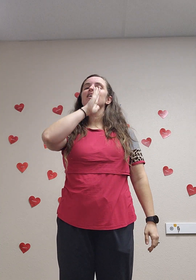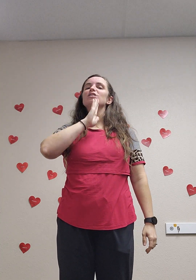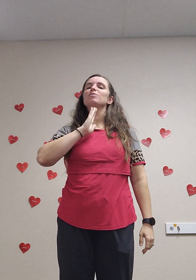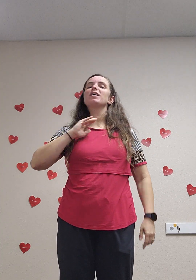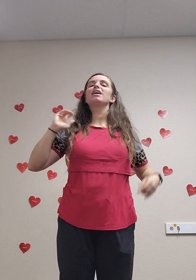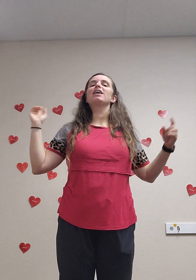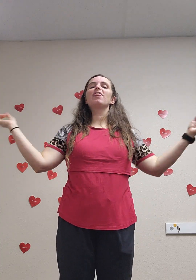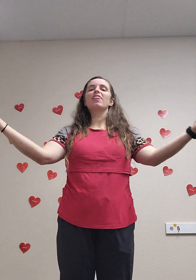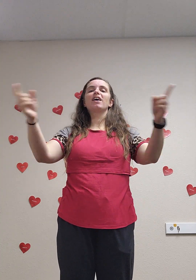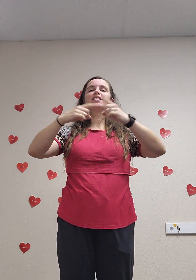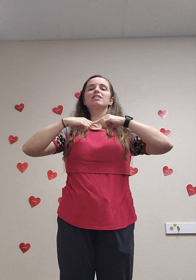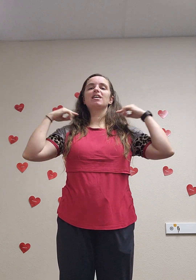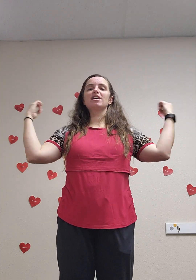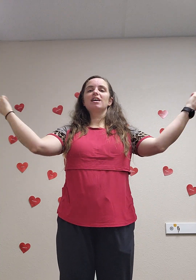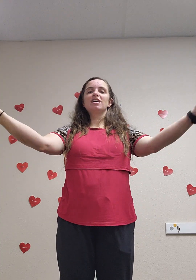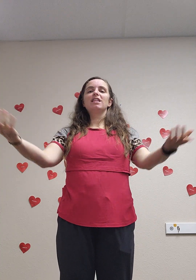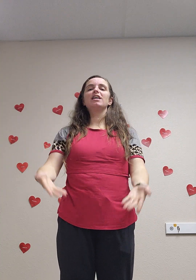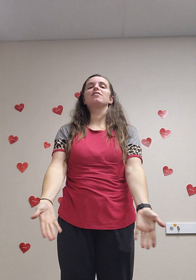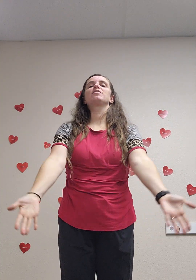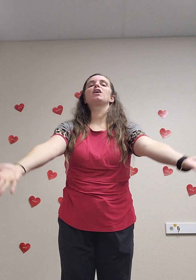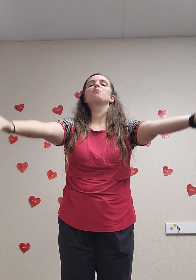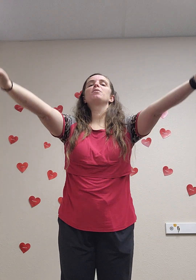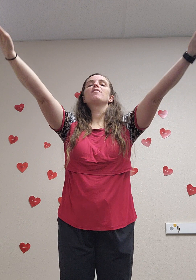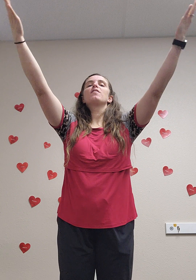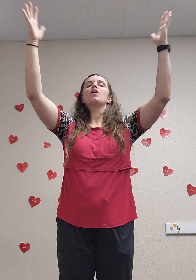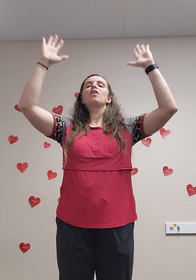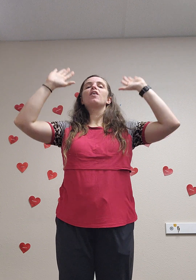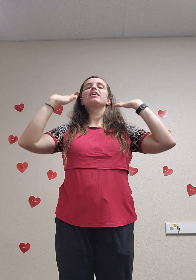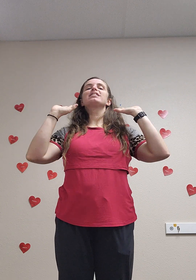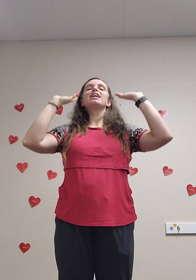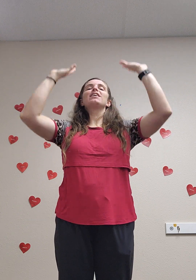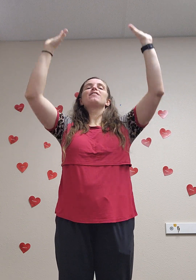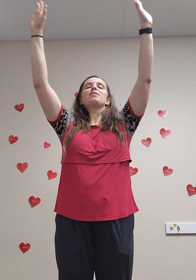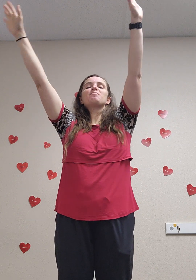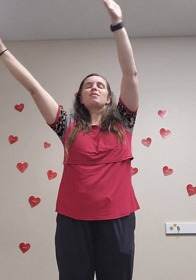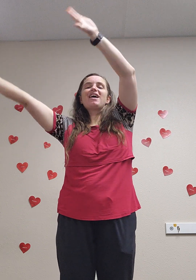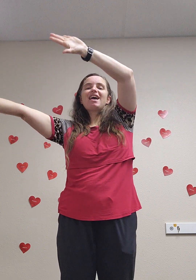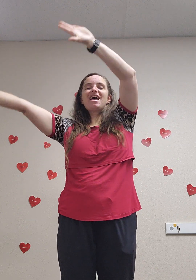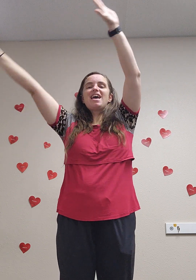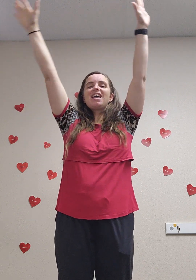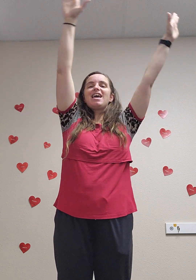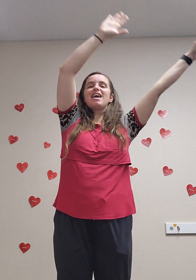is with us Lift up your voice, give Him praise